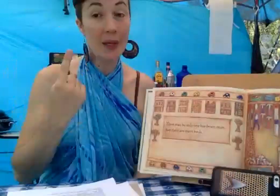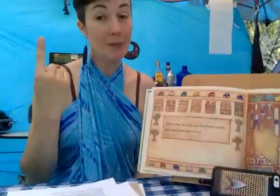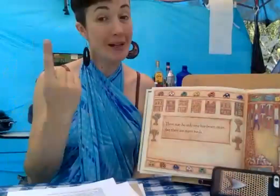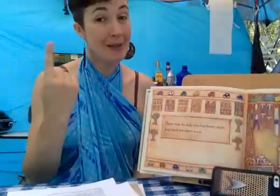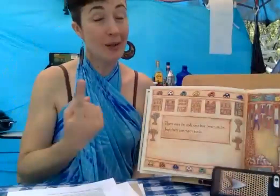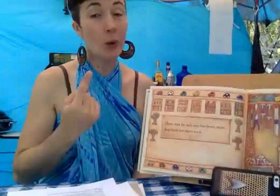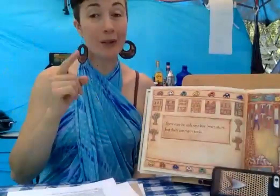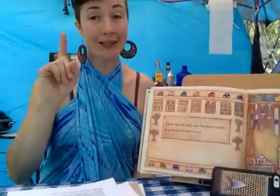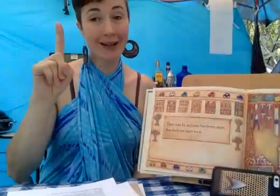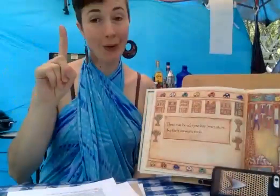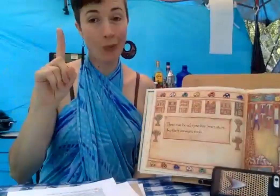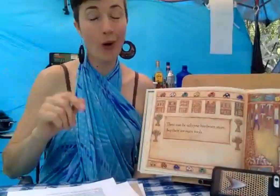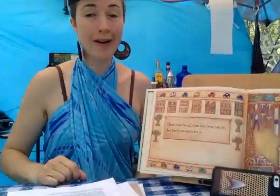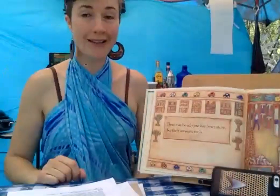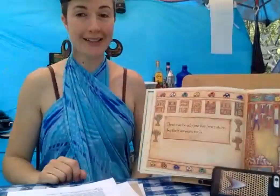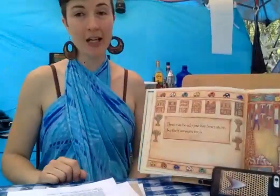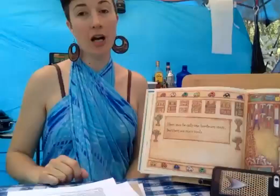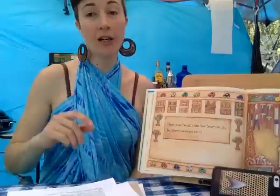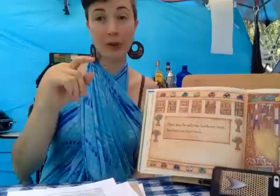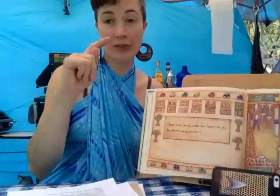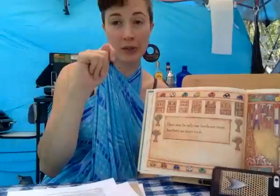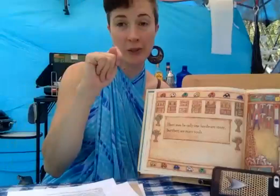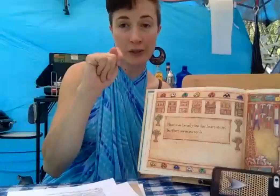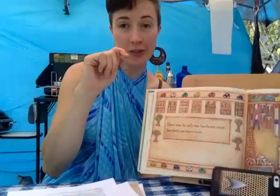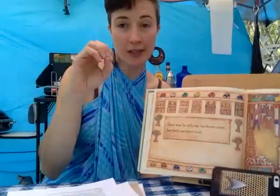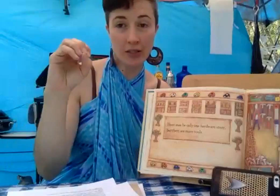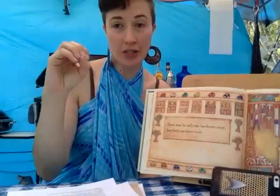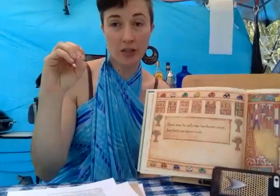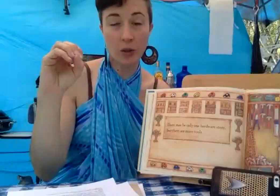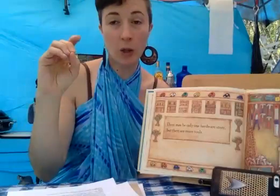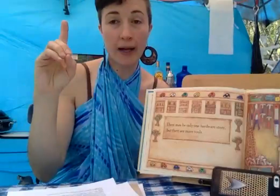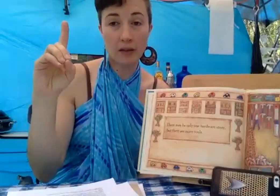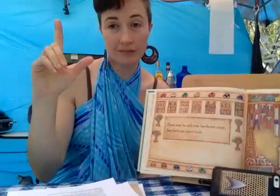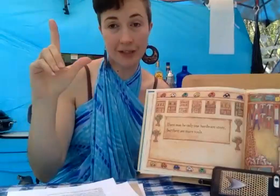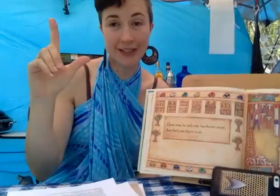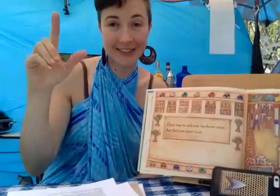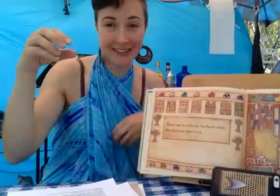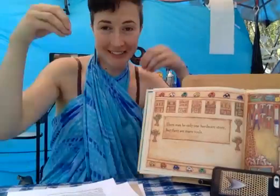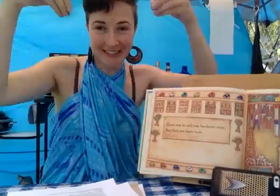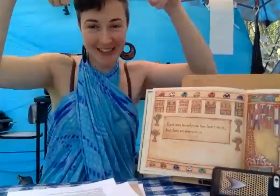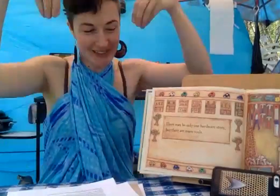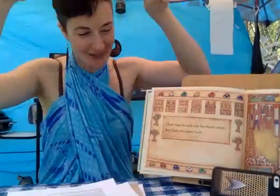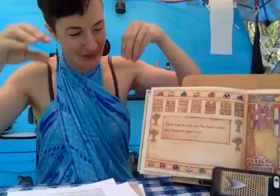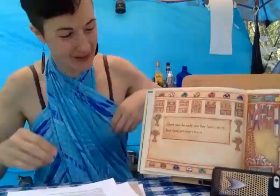There may be only one hardware store, so I'll just sign TOOL, tool